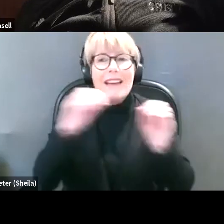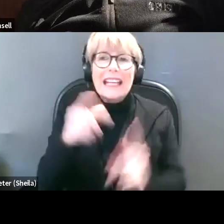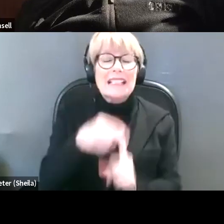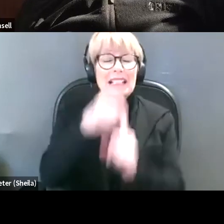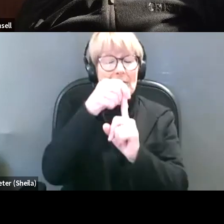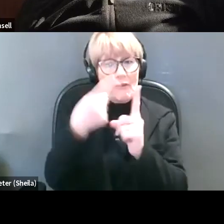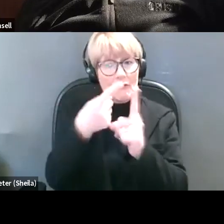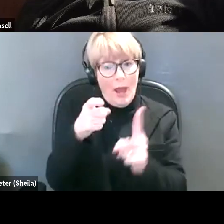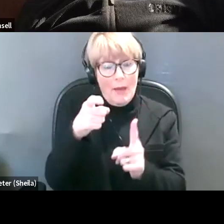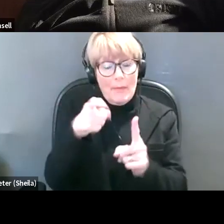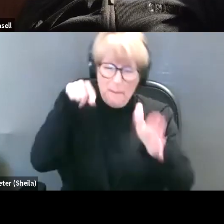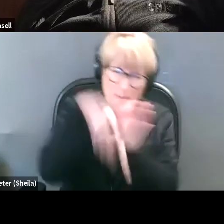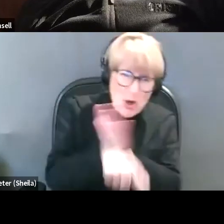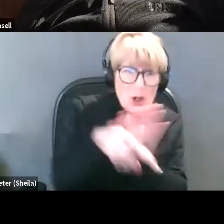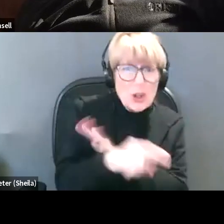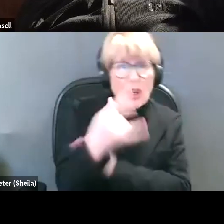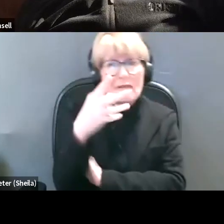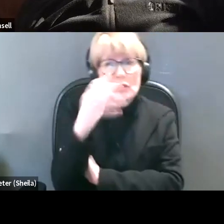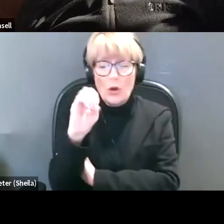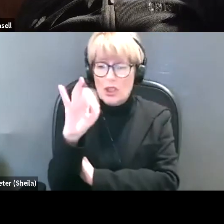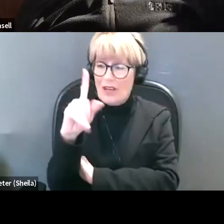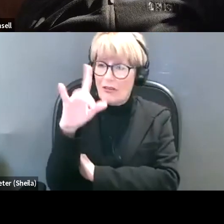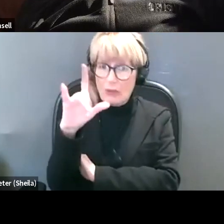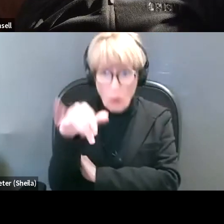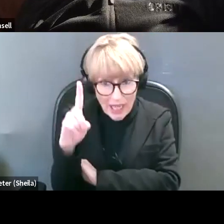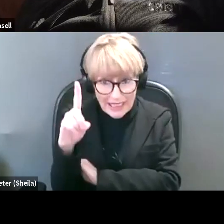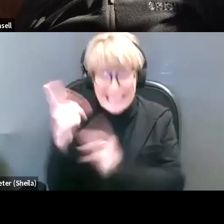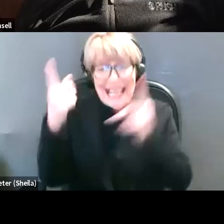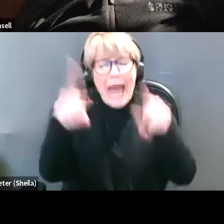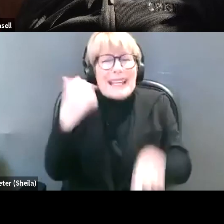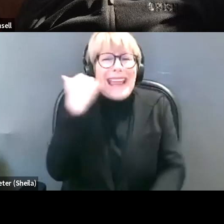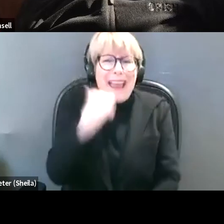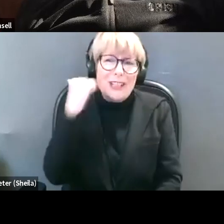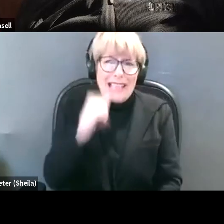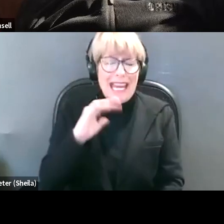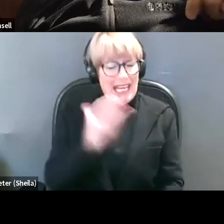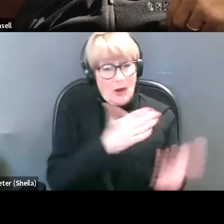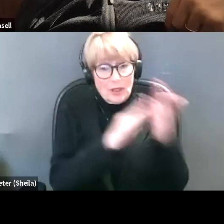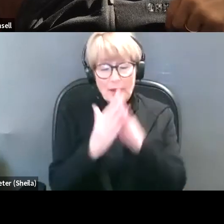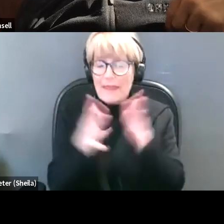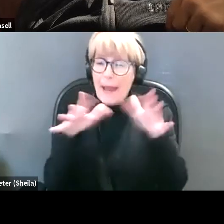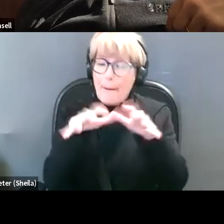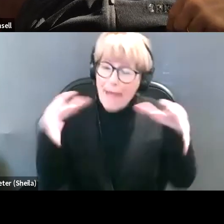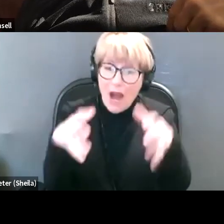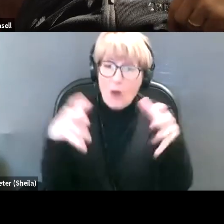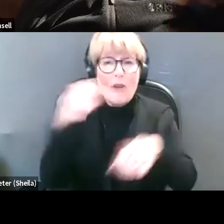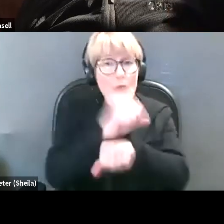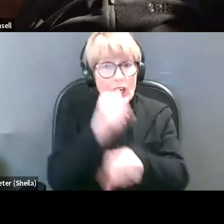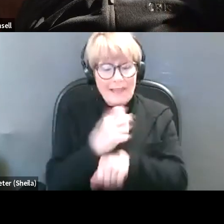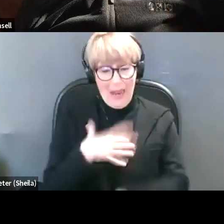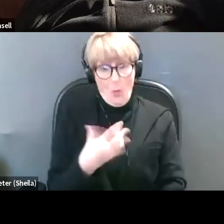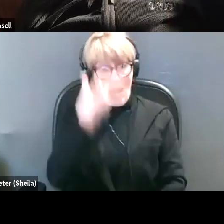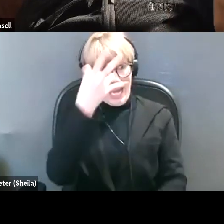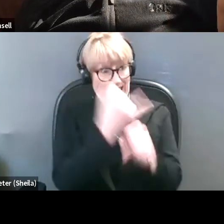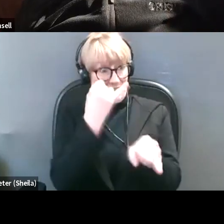going on daily in all of our communities, and the amount of work that white institutions like my own and